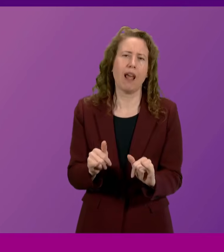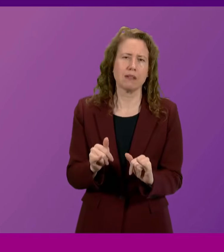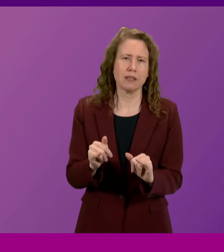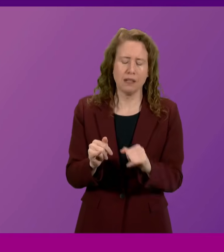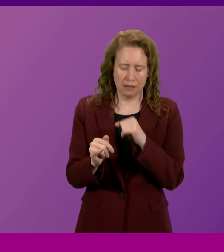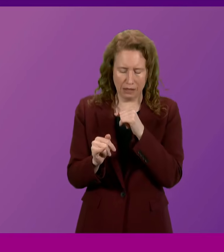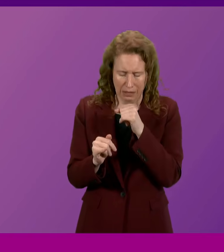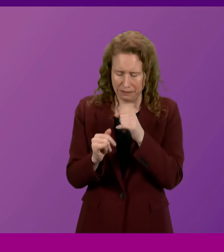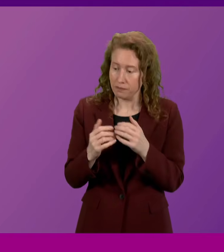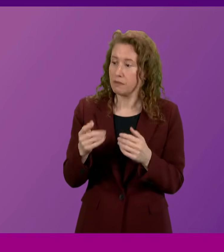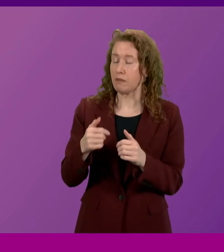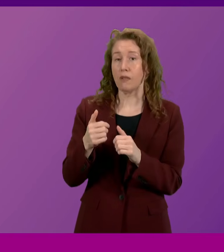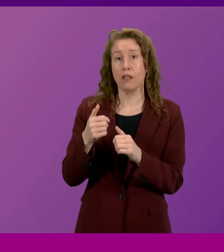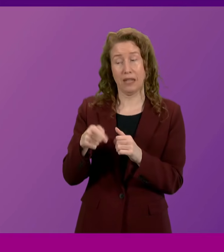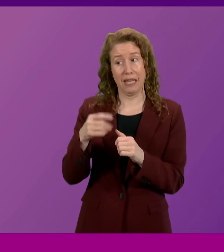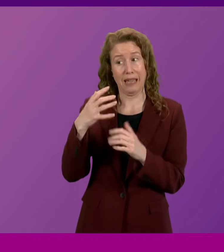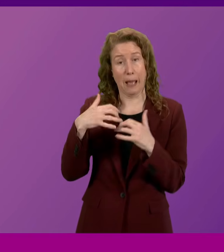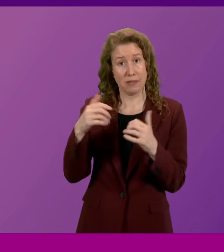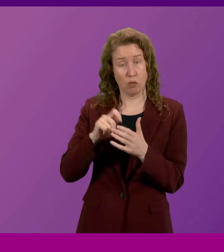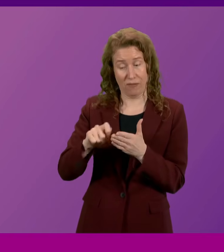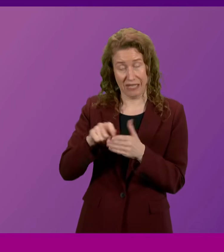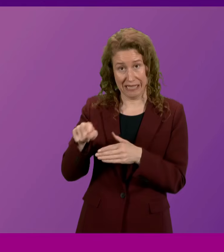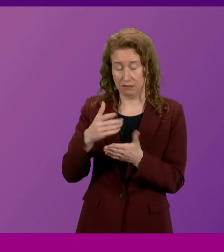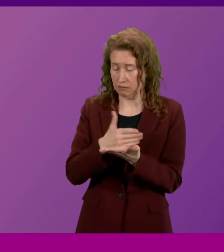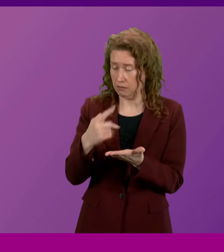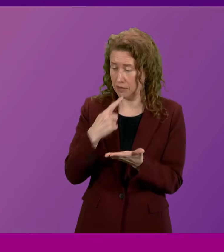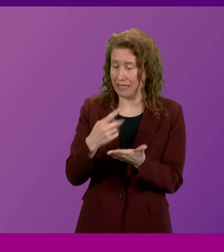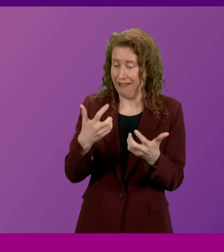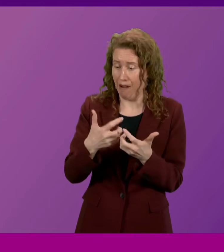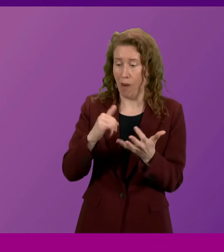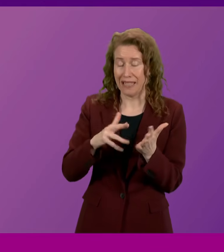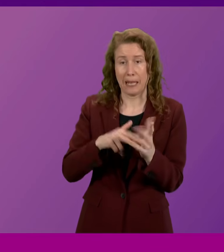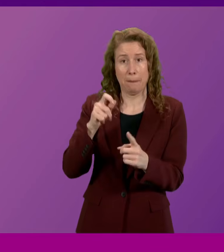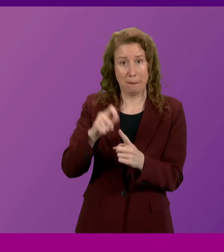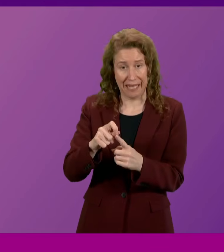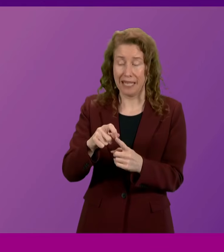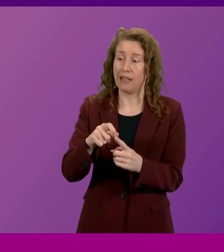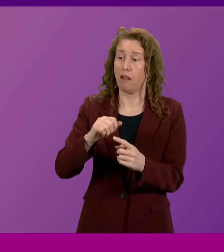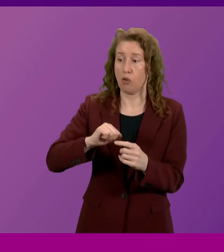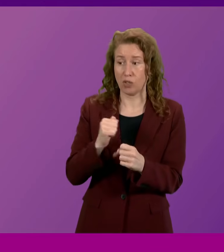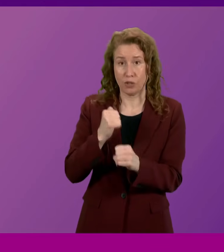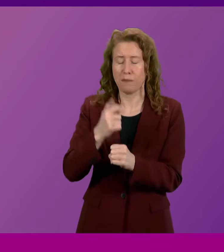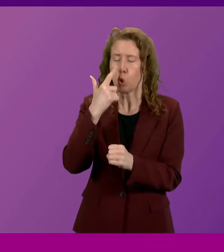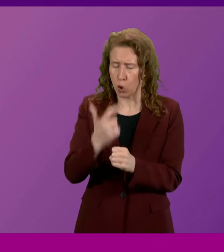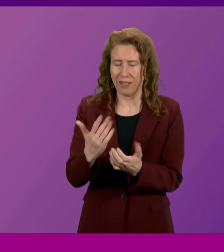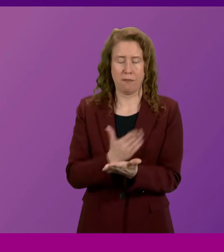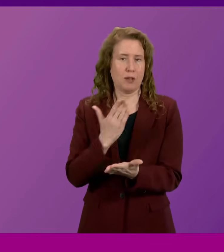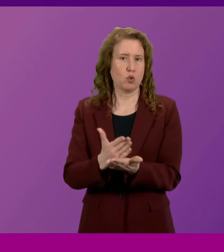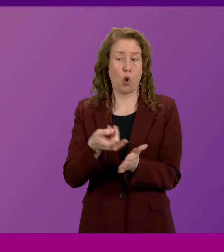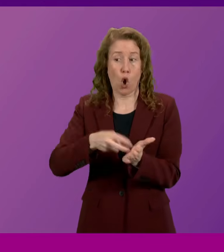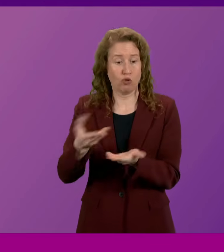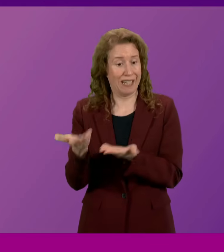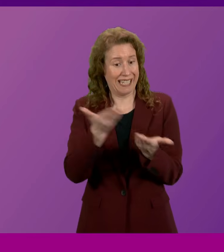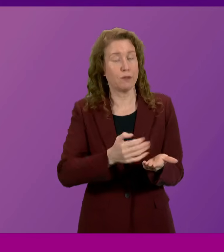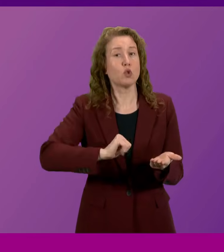do so. The Cabinet Office has clearly set out how the SNP Scottish Government could have helped ensure contracts go to Scottish